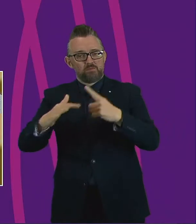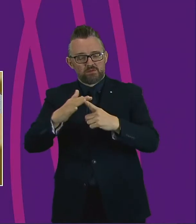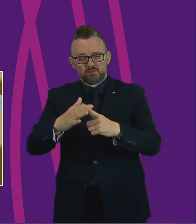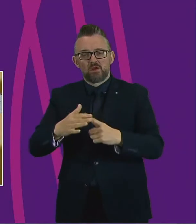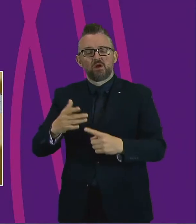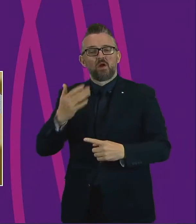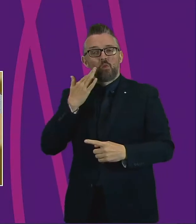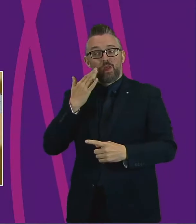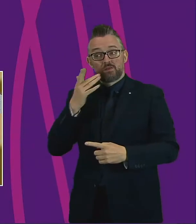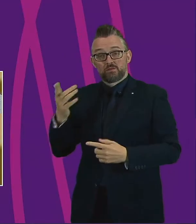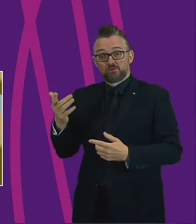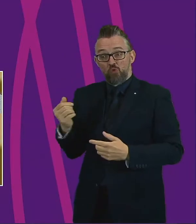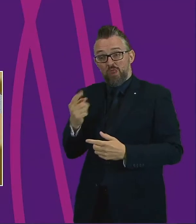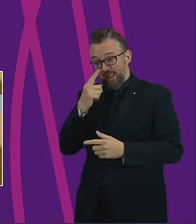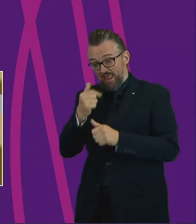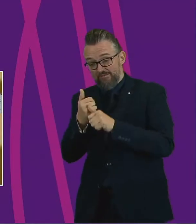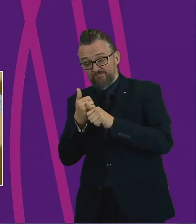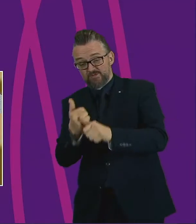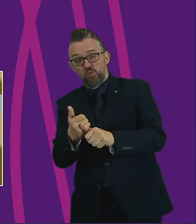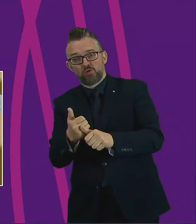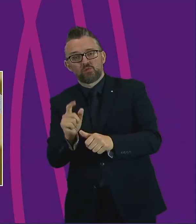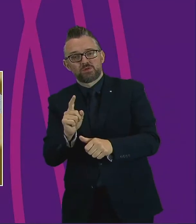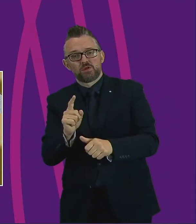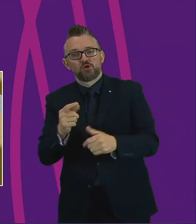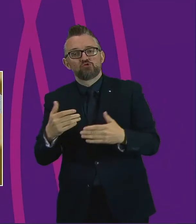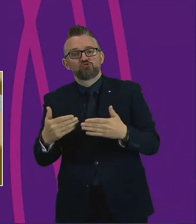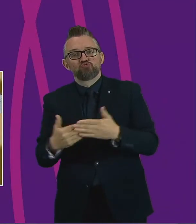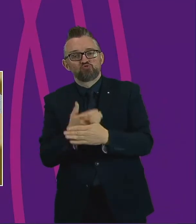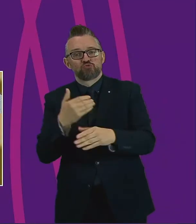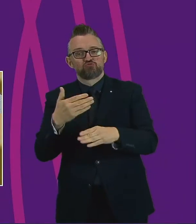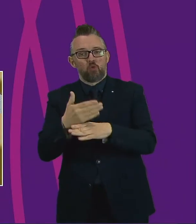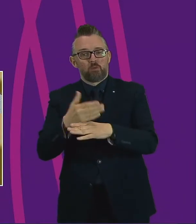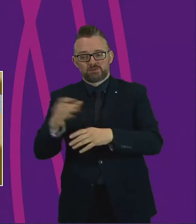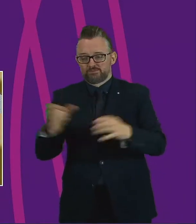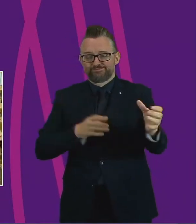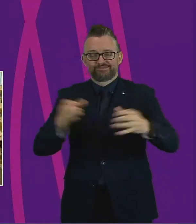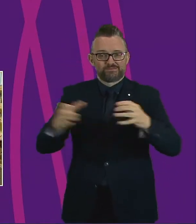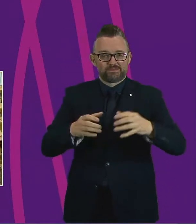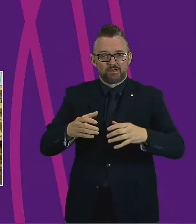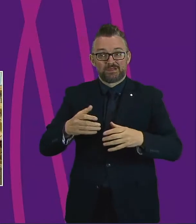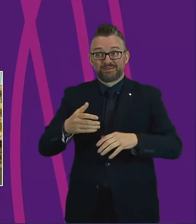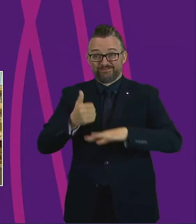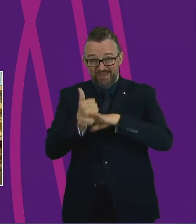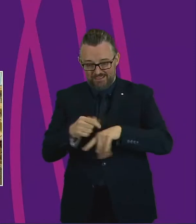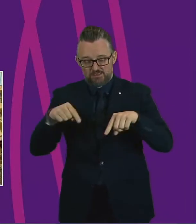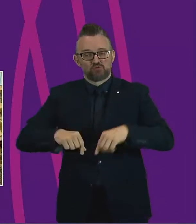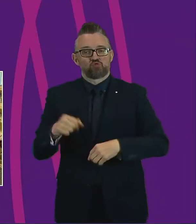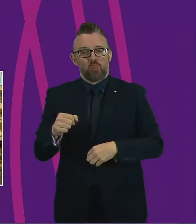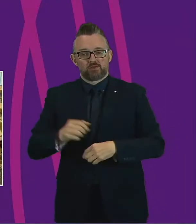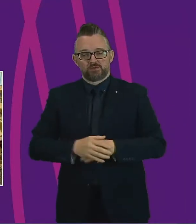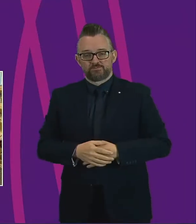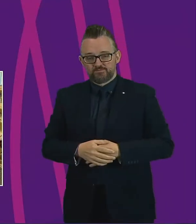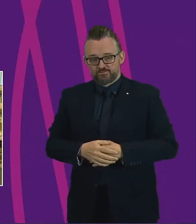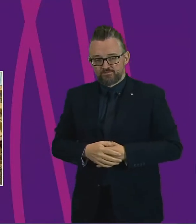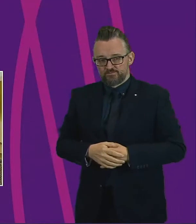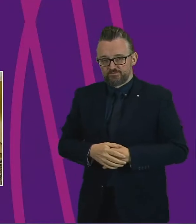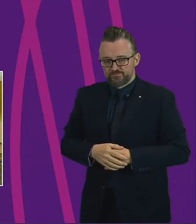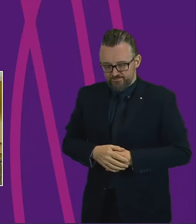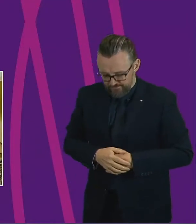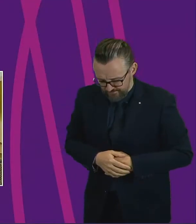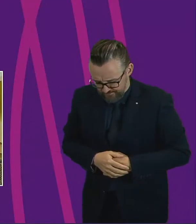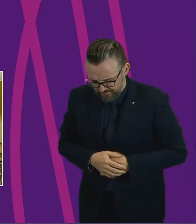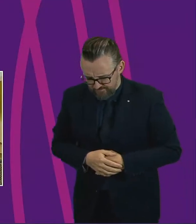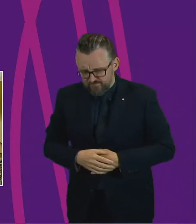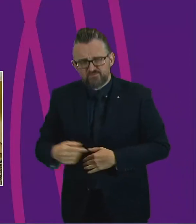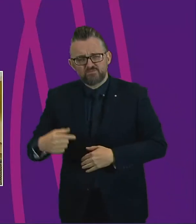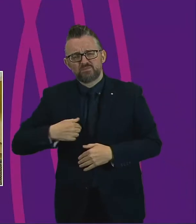the creation of jobs in the renewable energy industry in Scotland? First Minister. I expect us